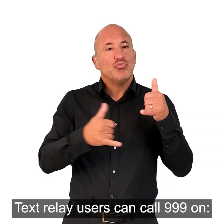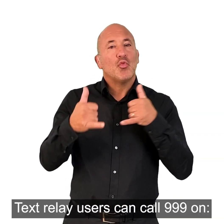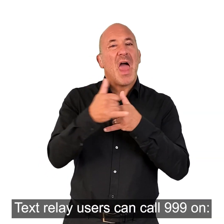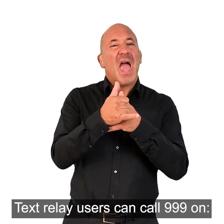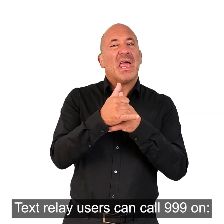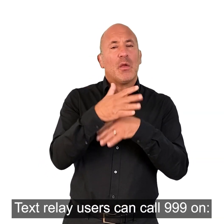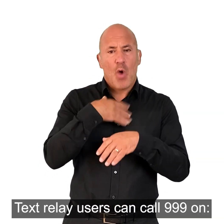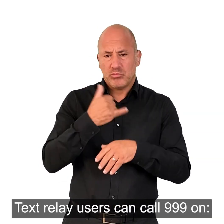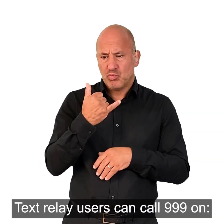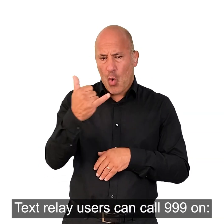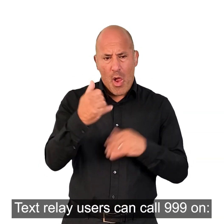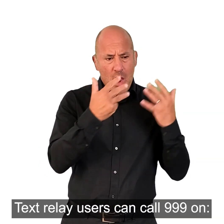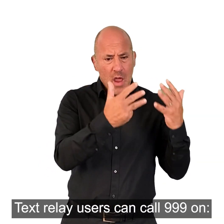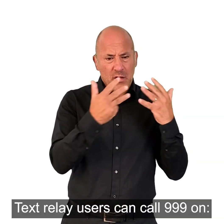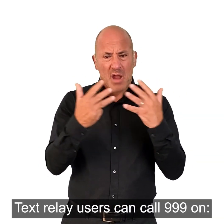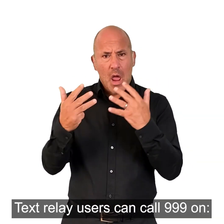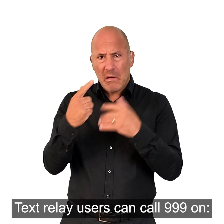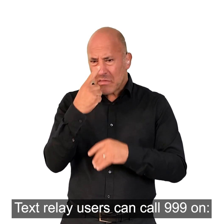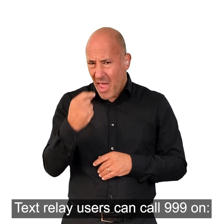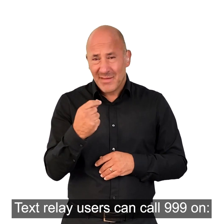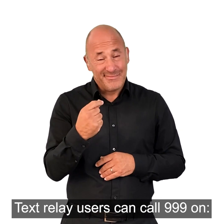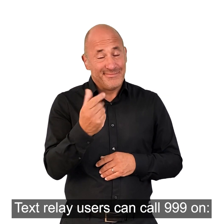Text relay users can call 999 on